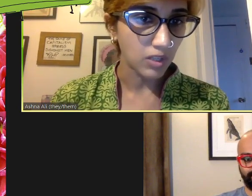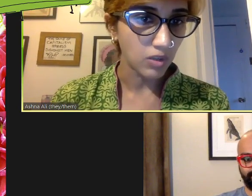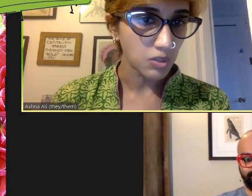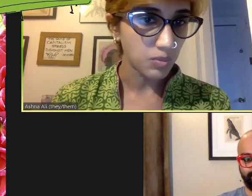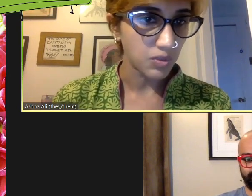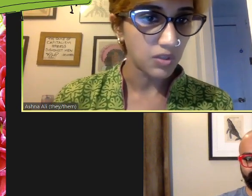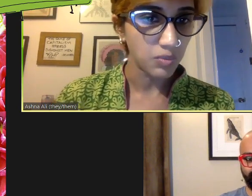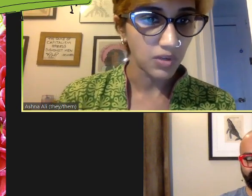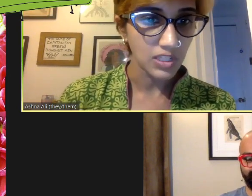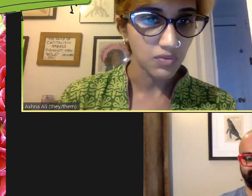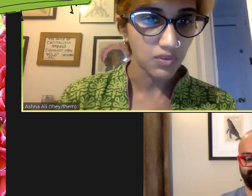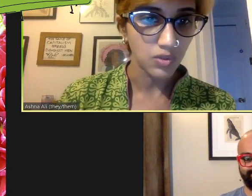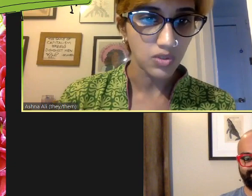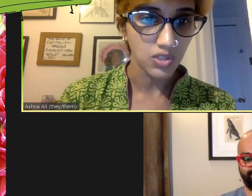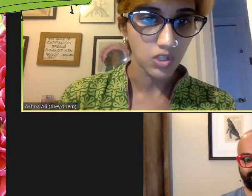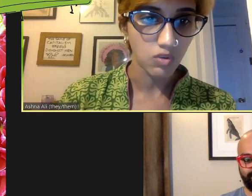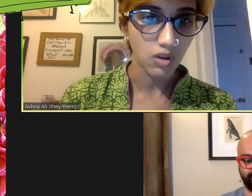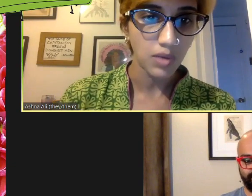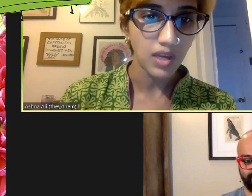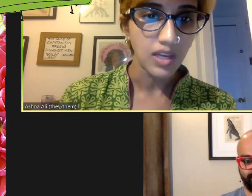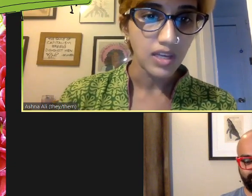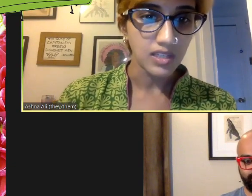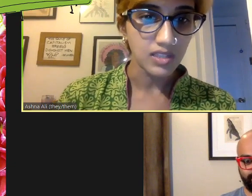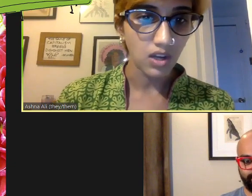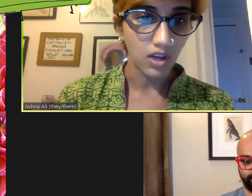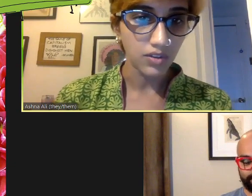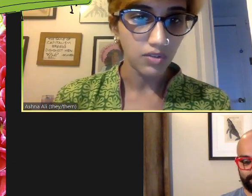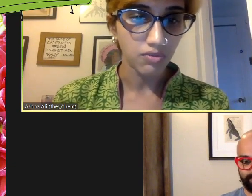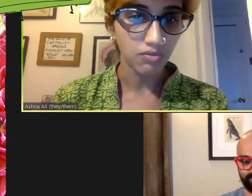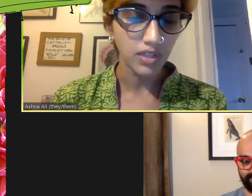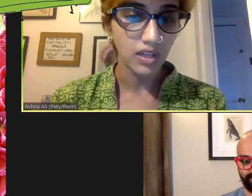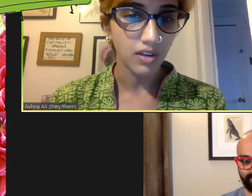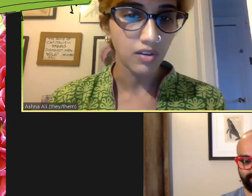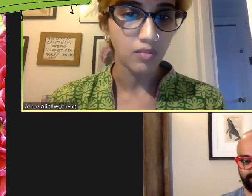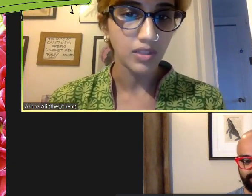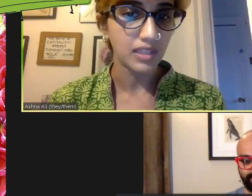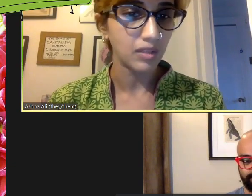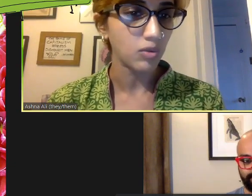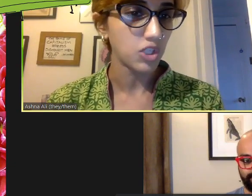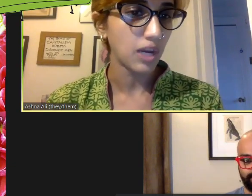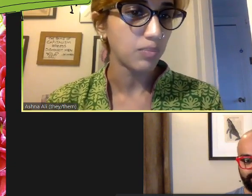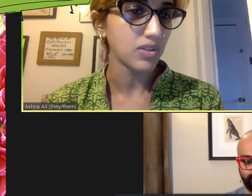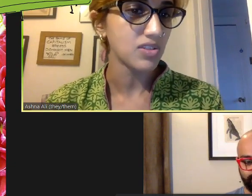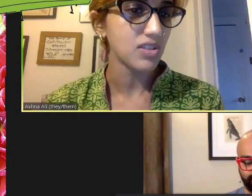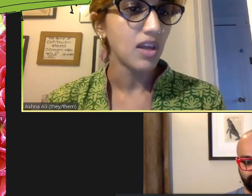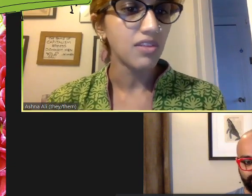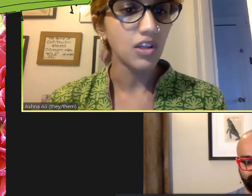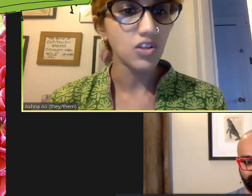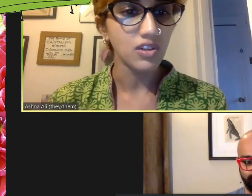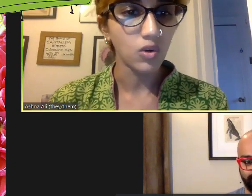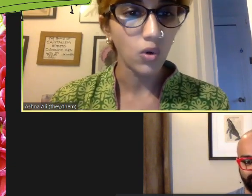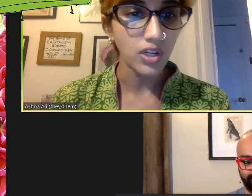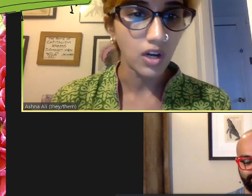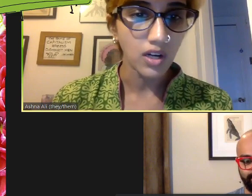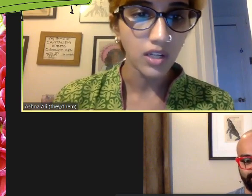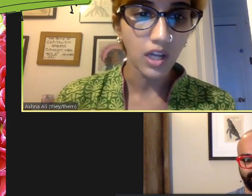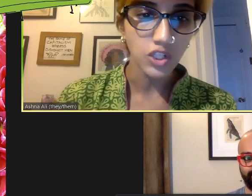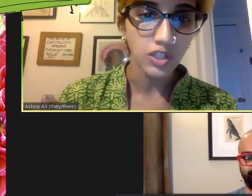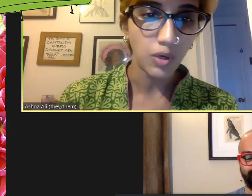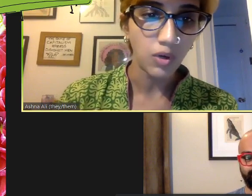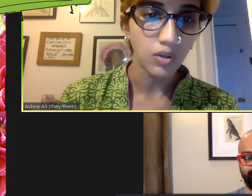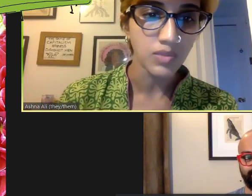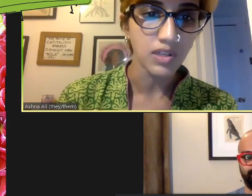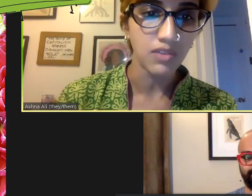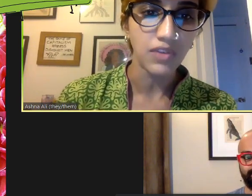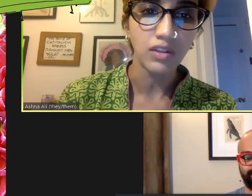by Ghostbird Press for Acoustic Trauma, he is the author of 3 other multilingual chapbooks, Thunder in the Courtyard,